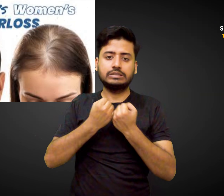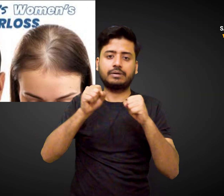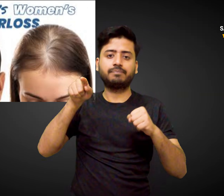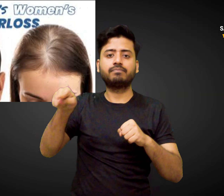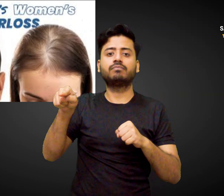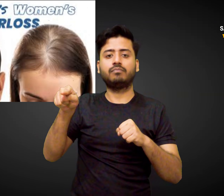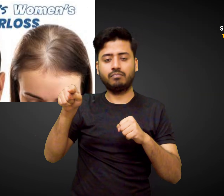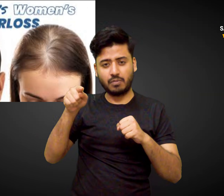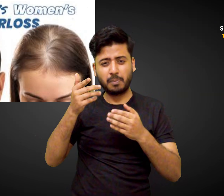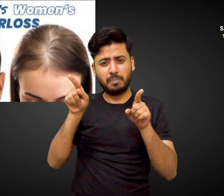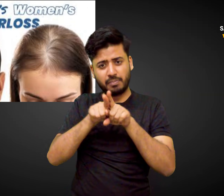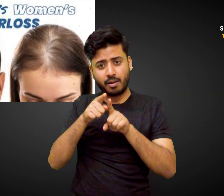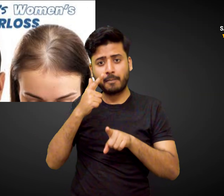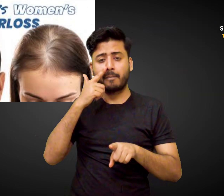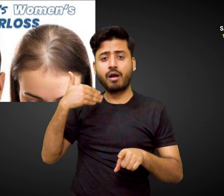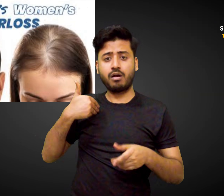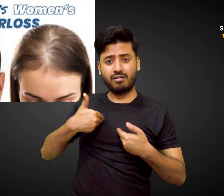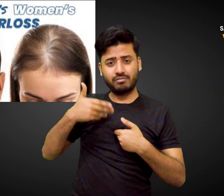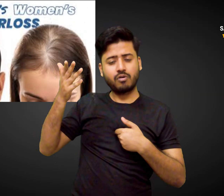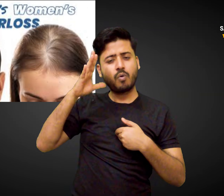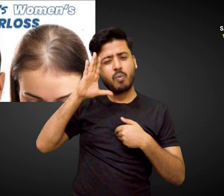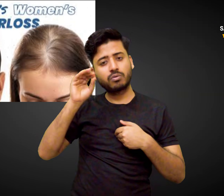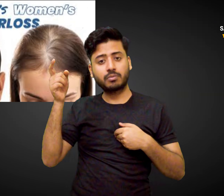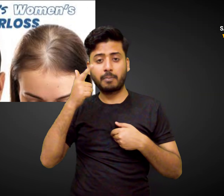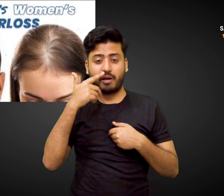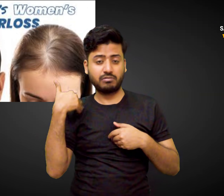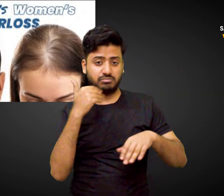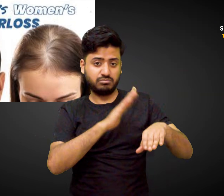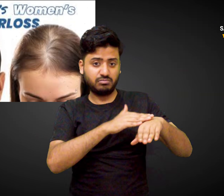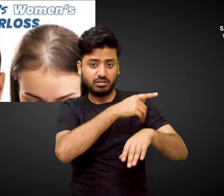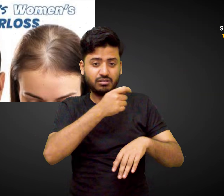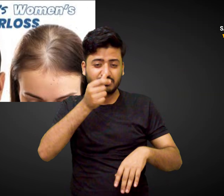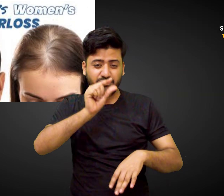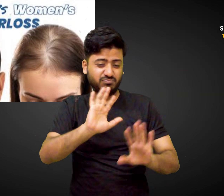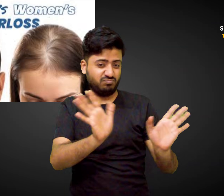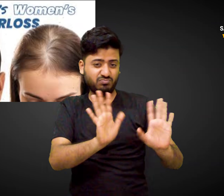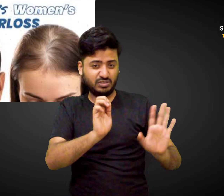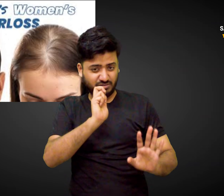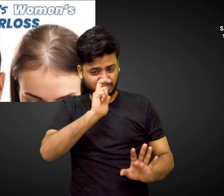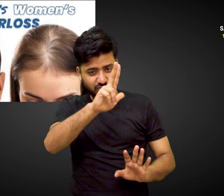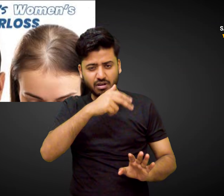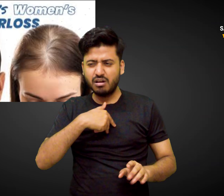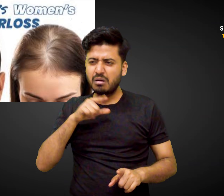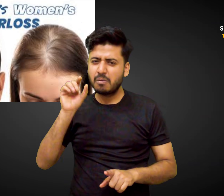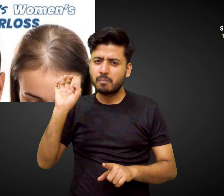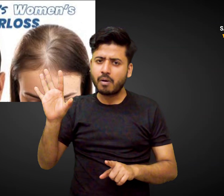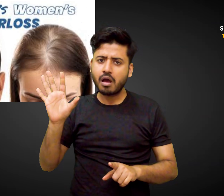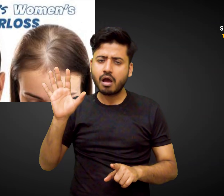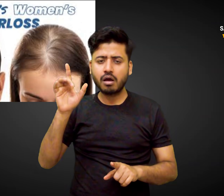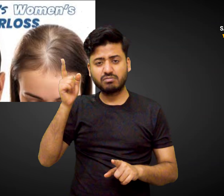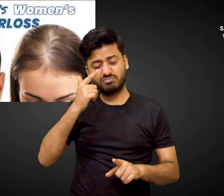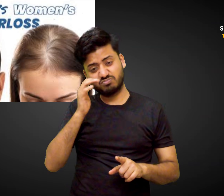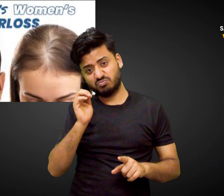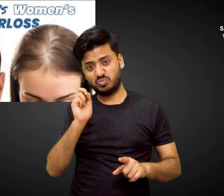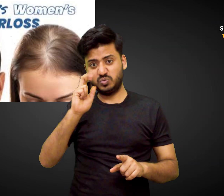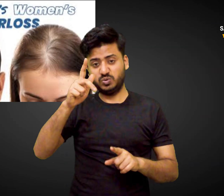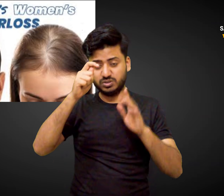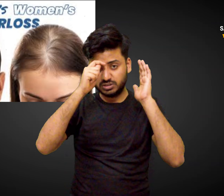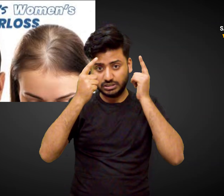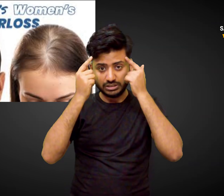shedding. Take regular breaks. Remove your cap periodically throughout the day to allow your scalp to breathe. Prep hair before wearing.